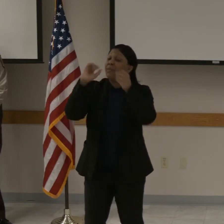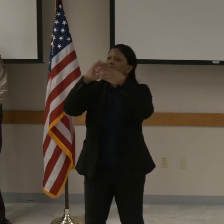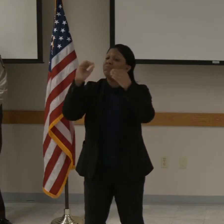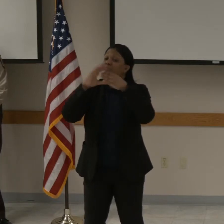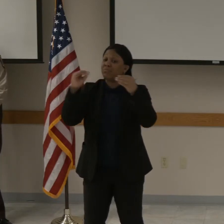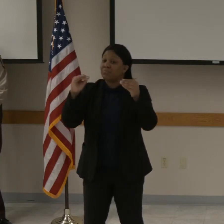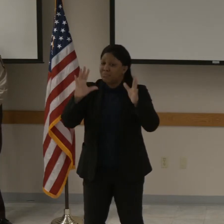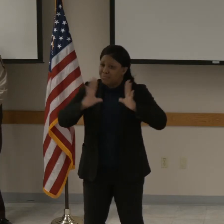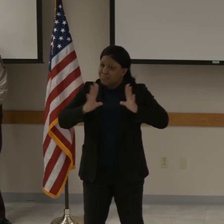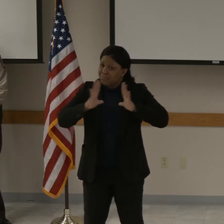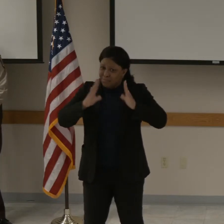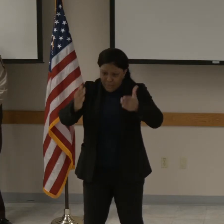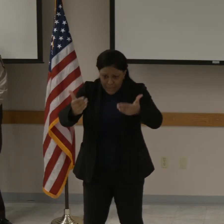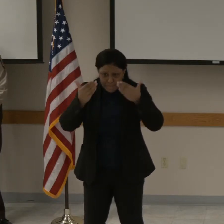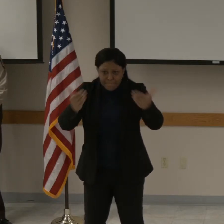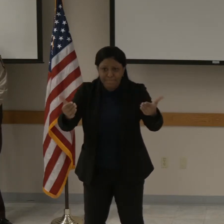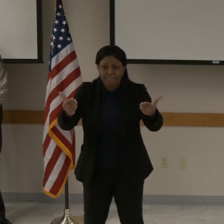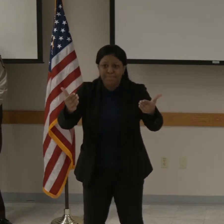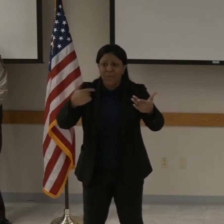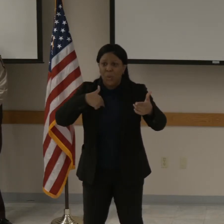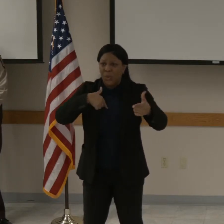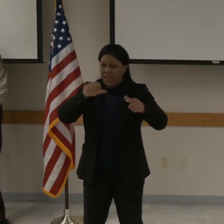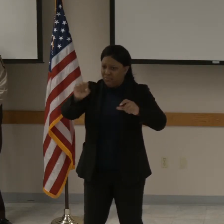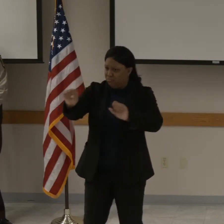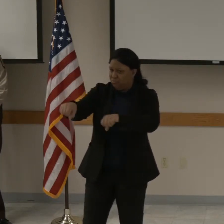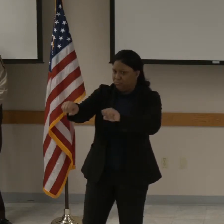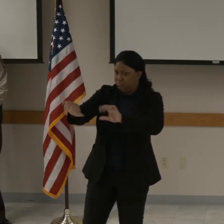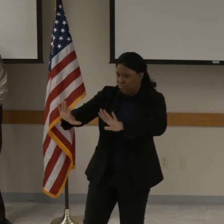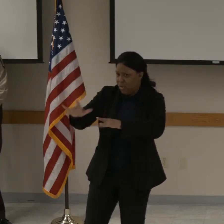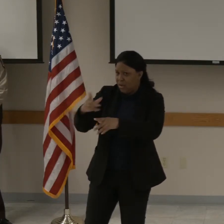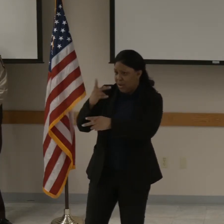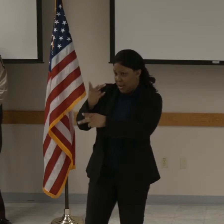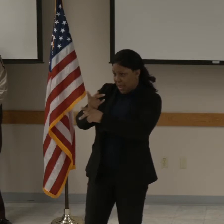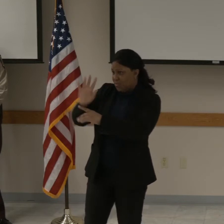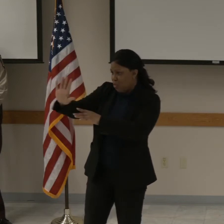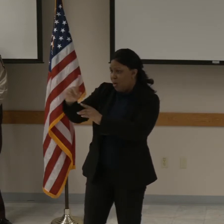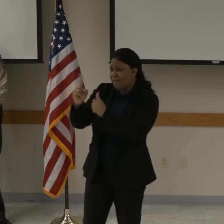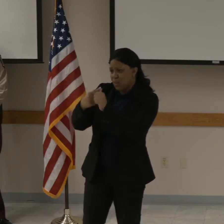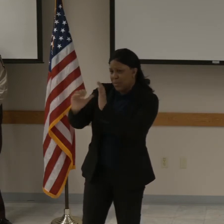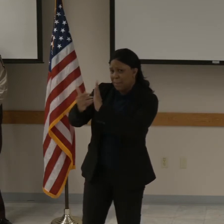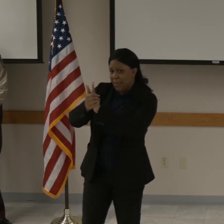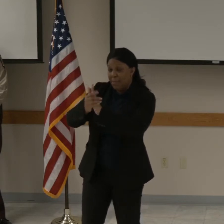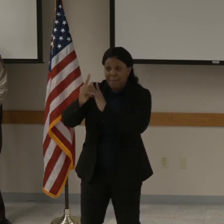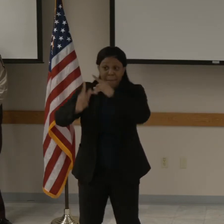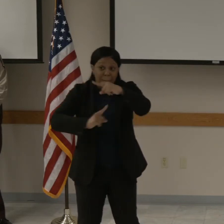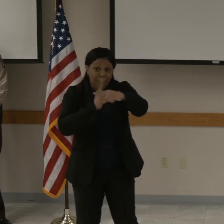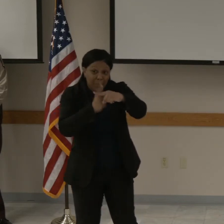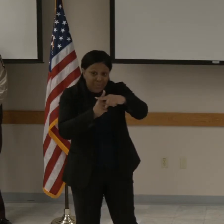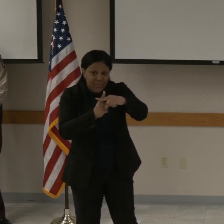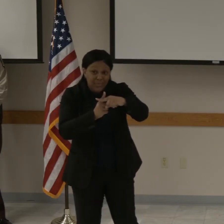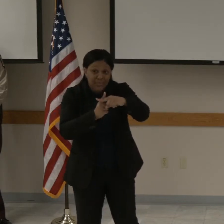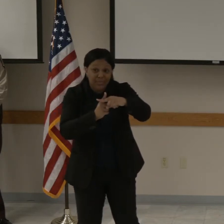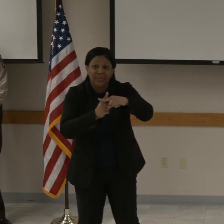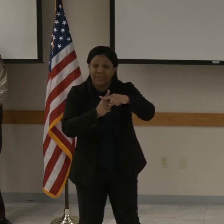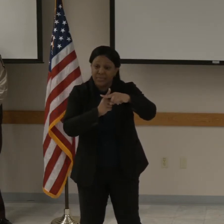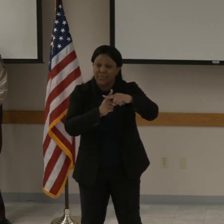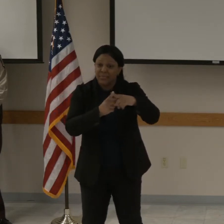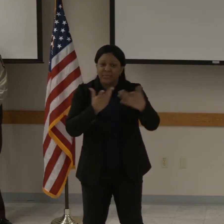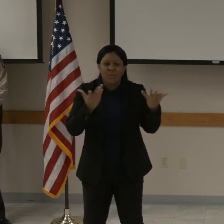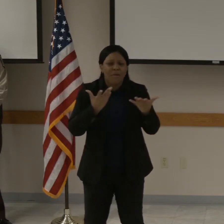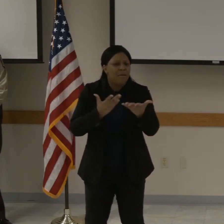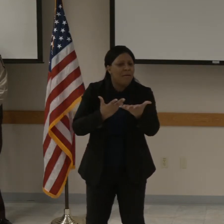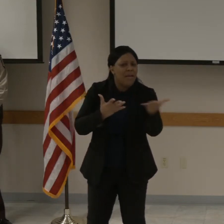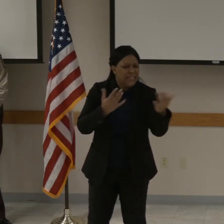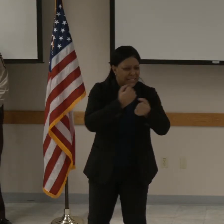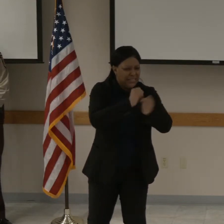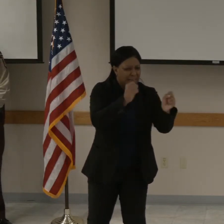those things. And it's not a one or an other, it's a both and. We have to make sure that people's voices can be heard. I can